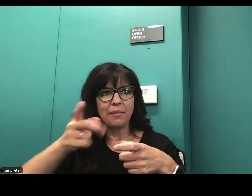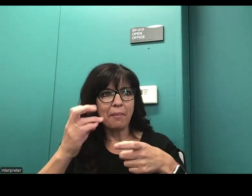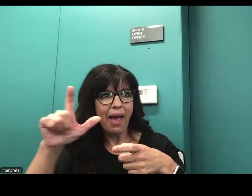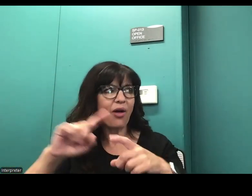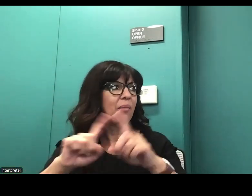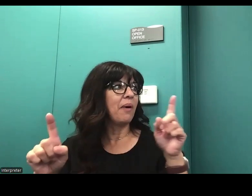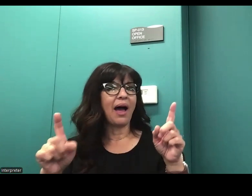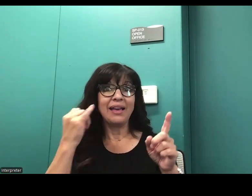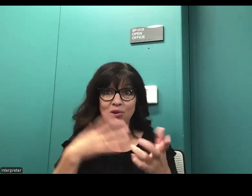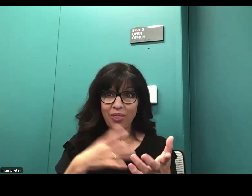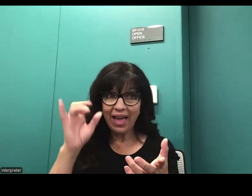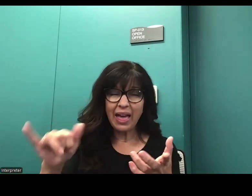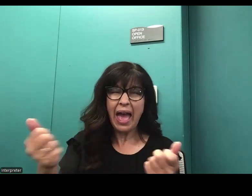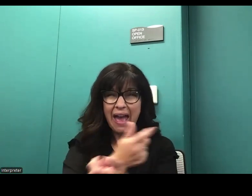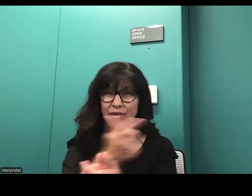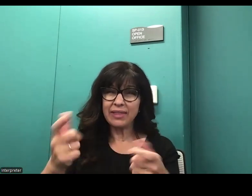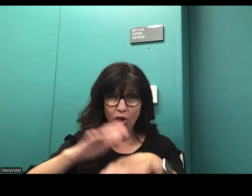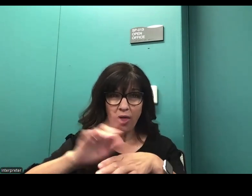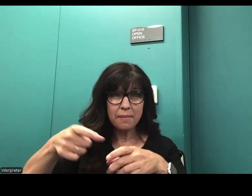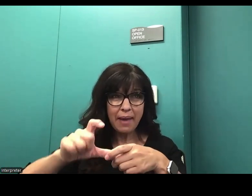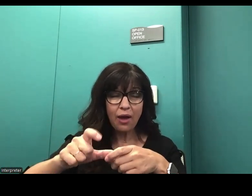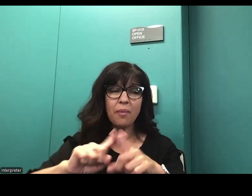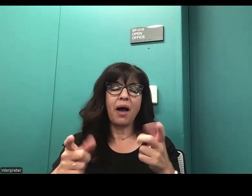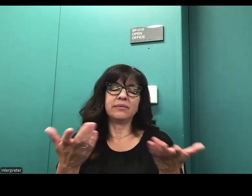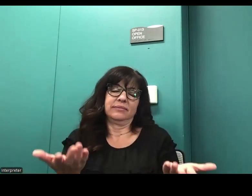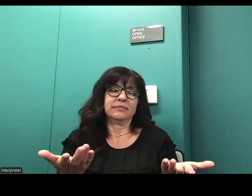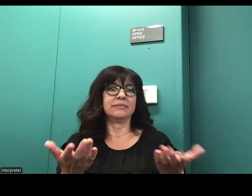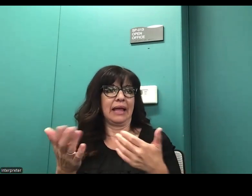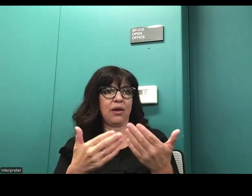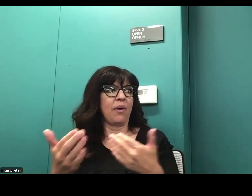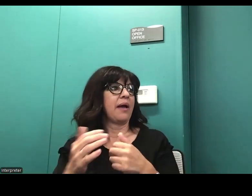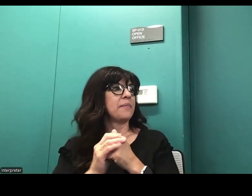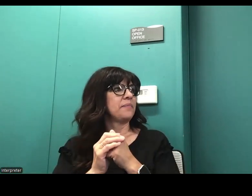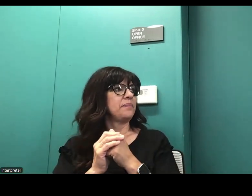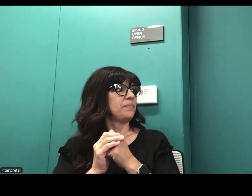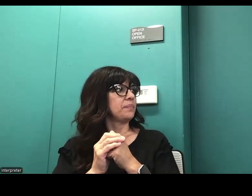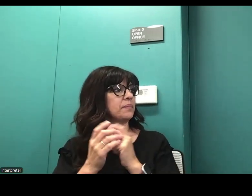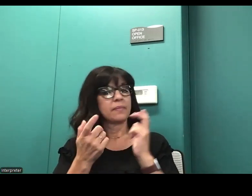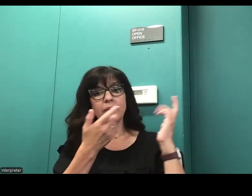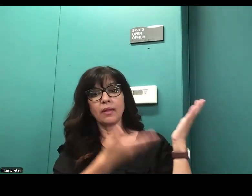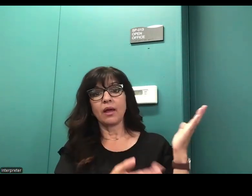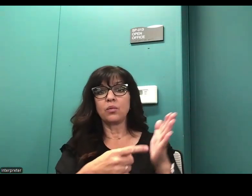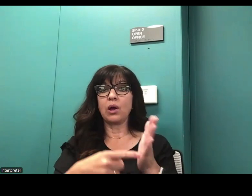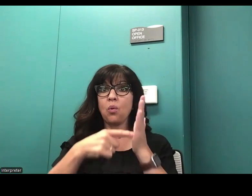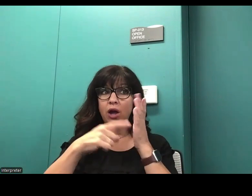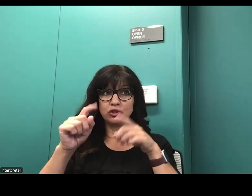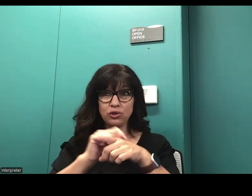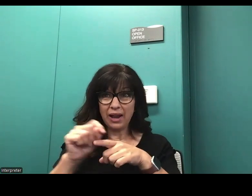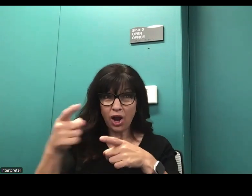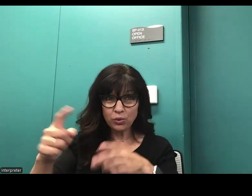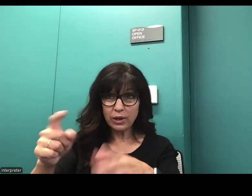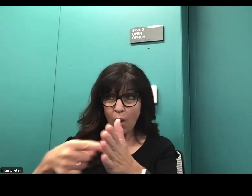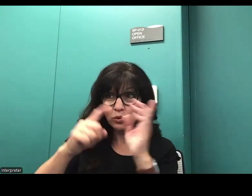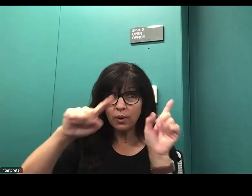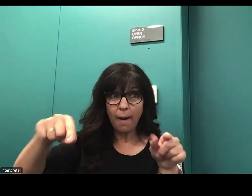or everything bagels, but it doesn't matter because you might not like this law. So the required training. Are you all required to come here